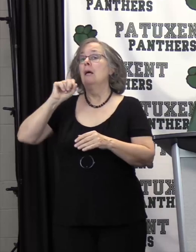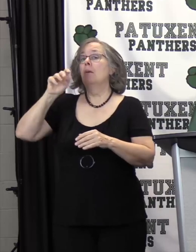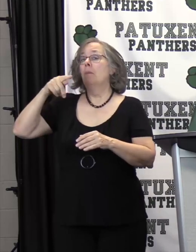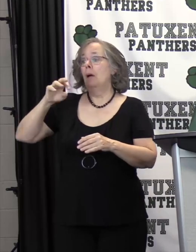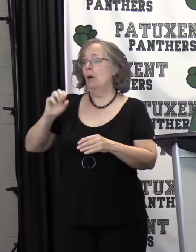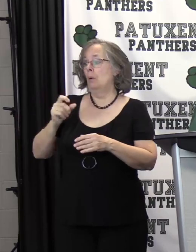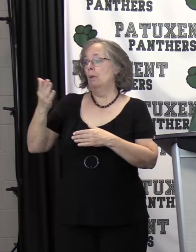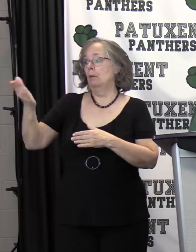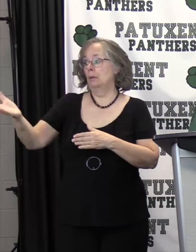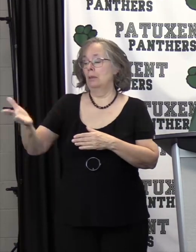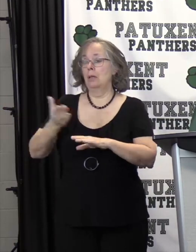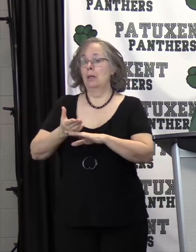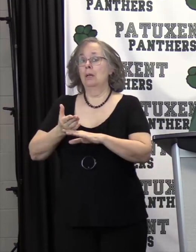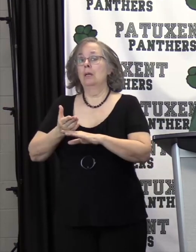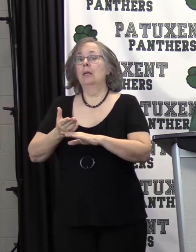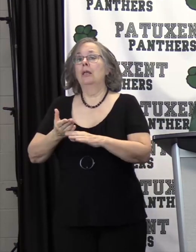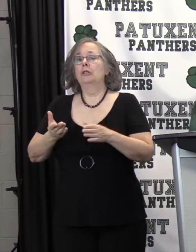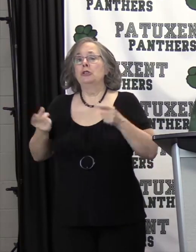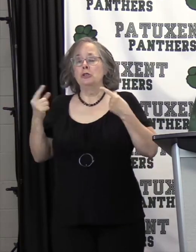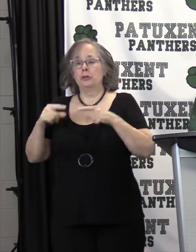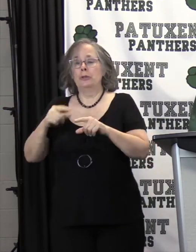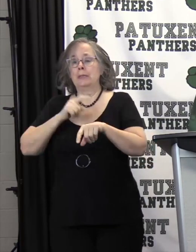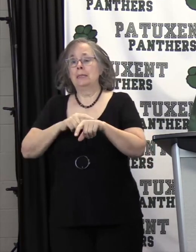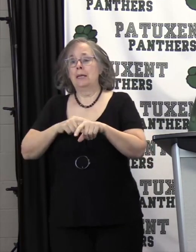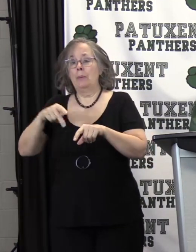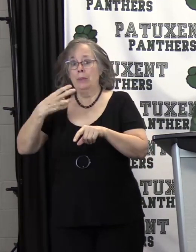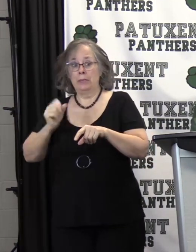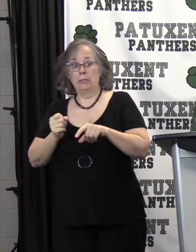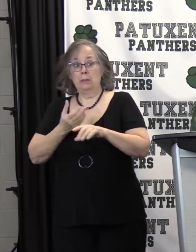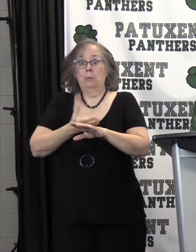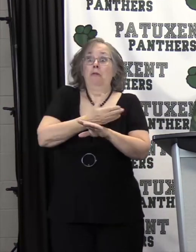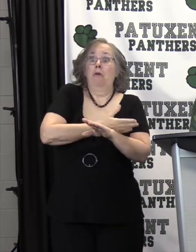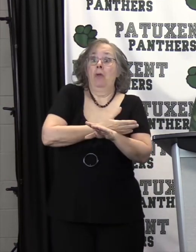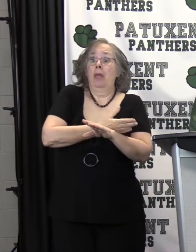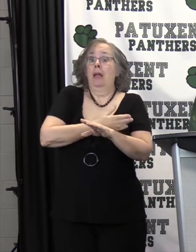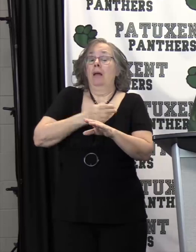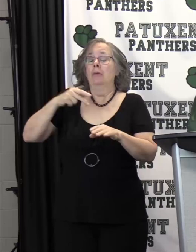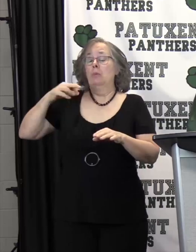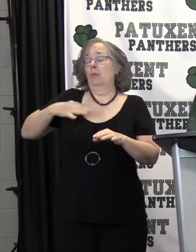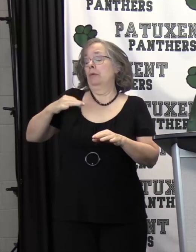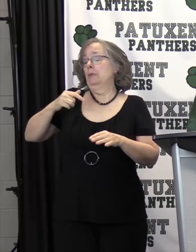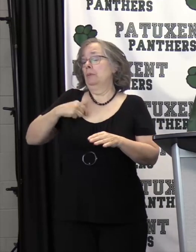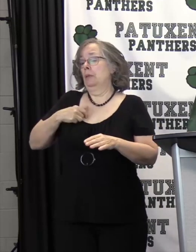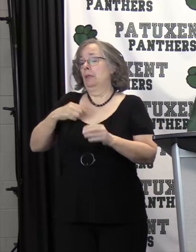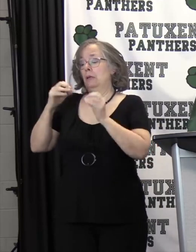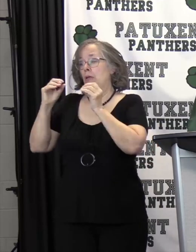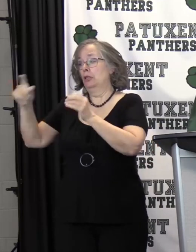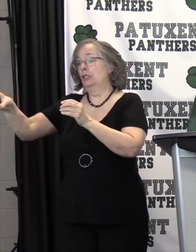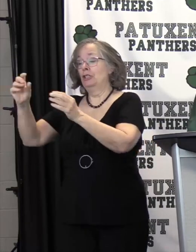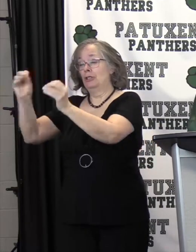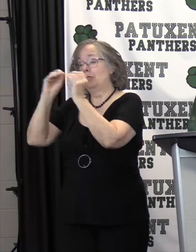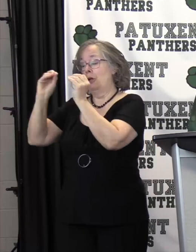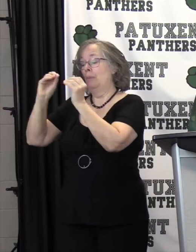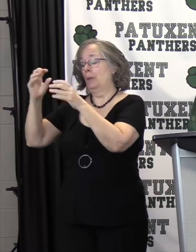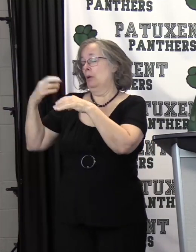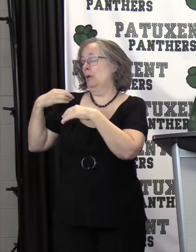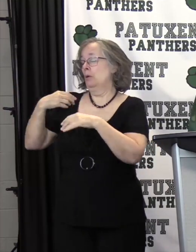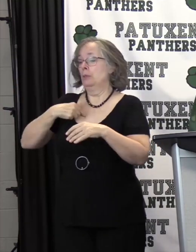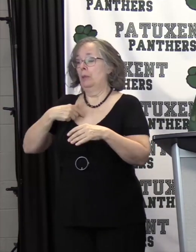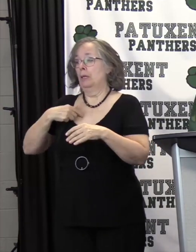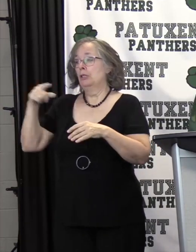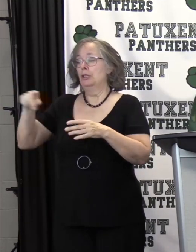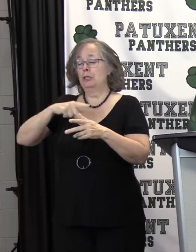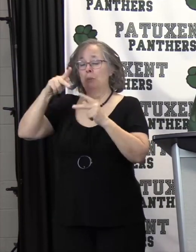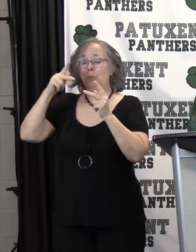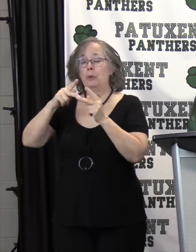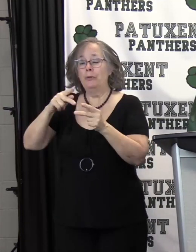time at Patuxent, and even before that, I've had the privilege to be coached and taught by Miss Powell. And honestly, she is the perfect